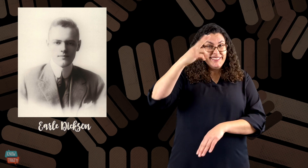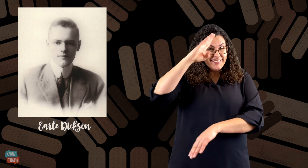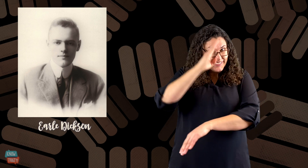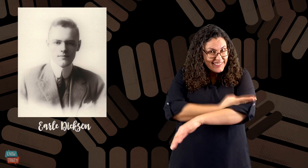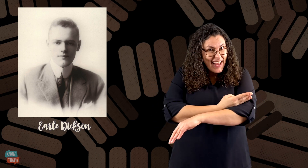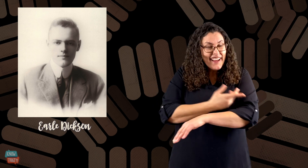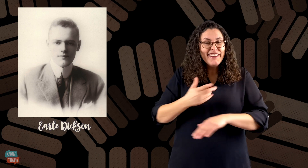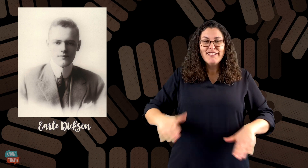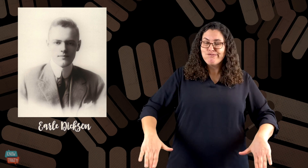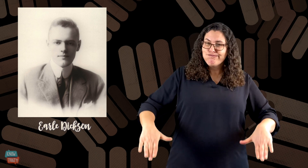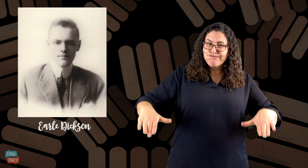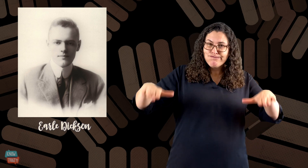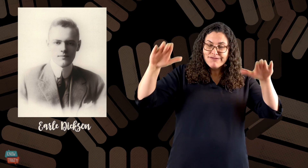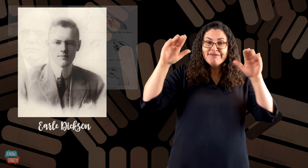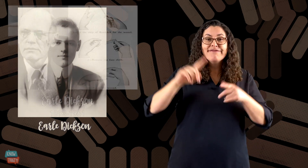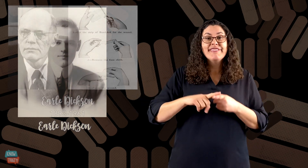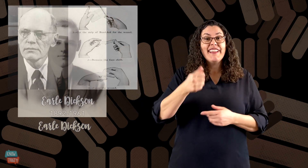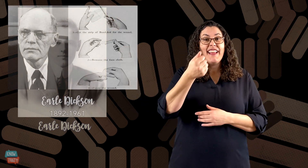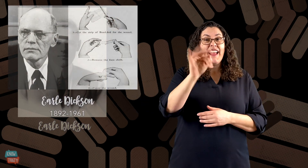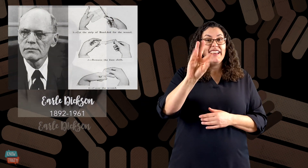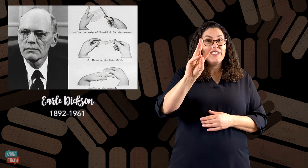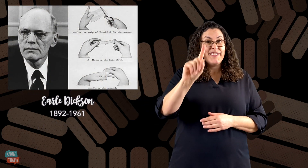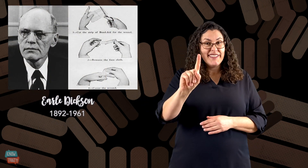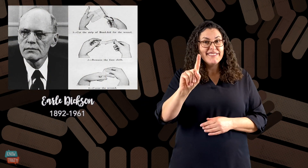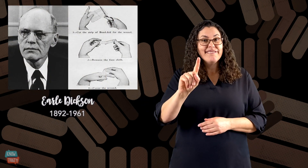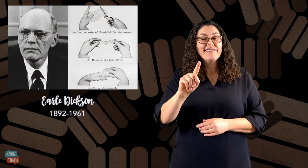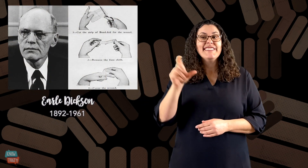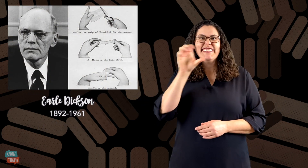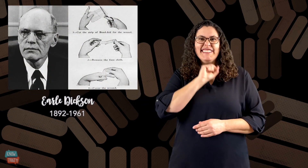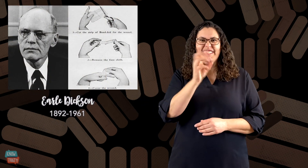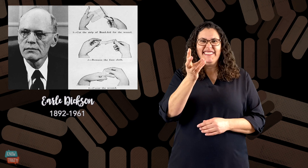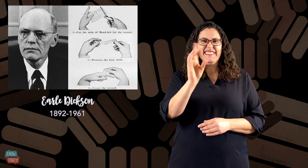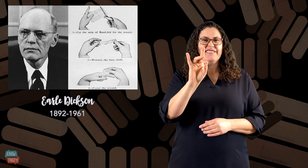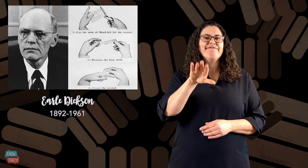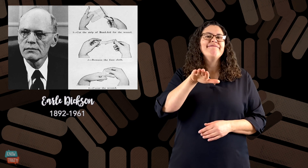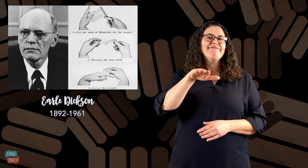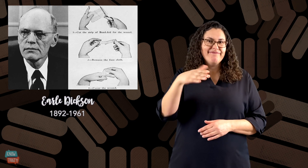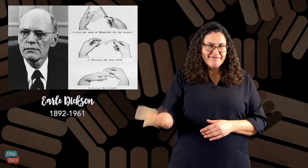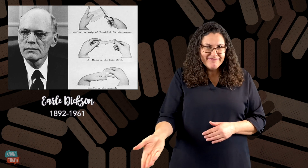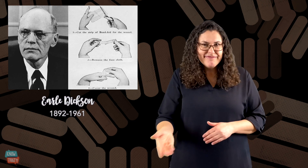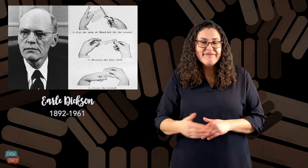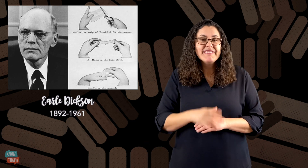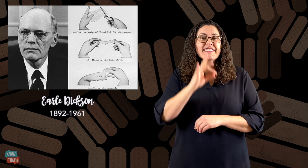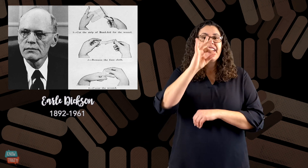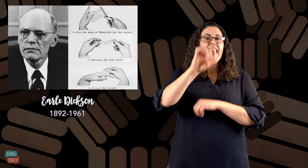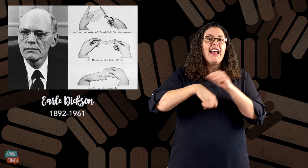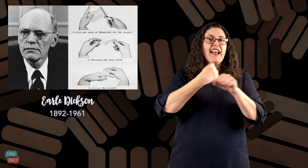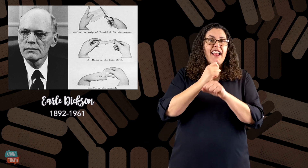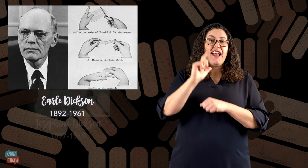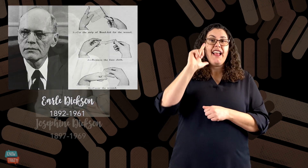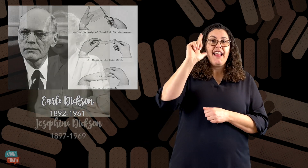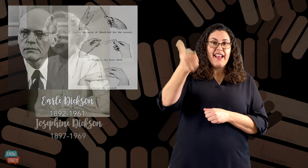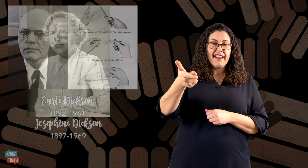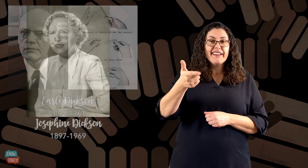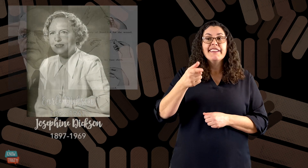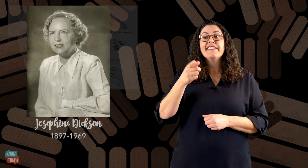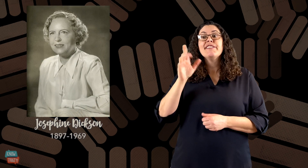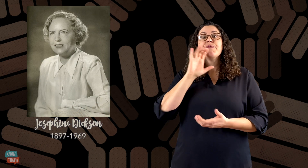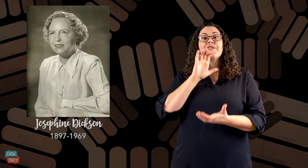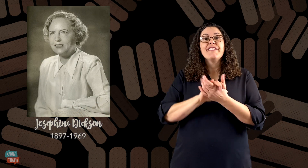too. He and his wife had 2 sons, and then in 1961, at the age of 68, he passed away. 8 years later,